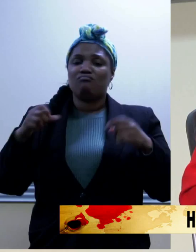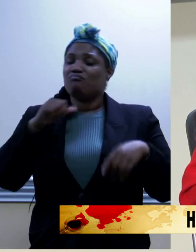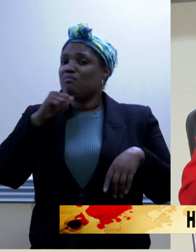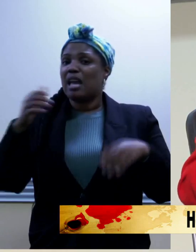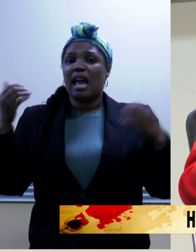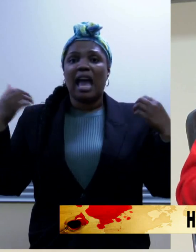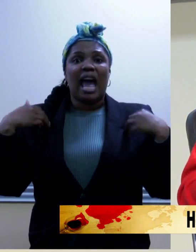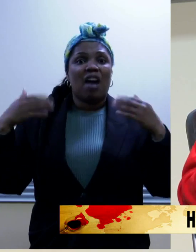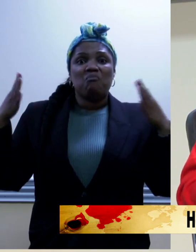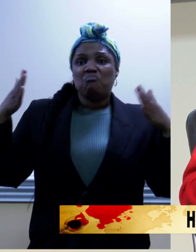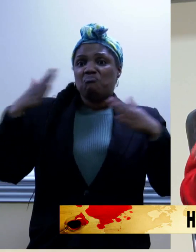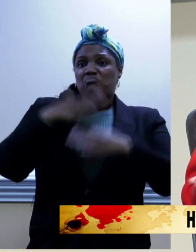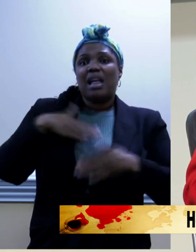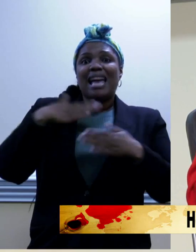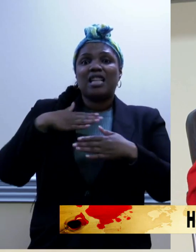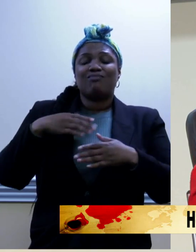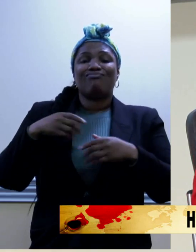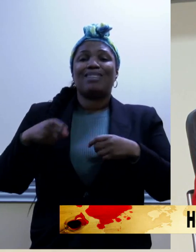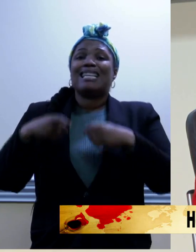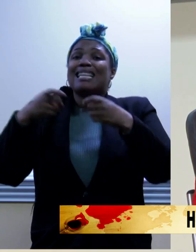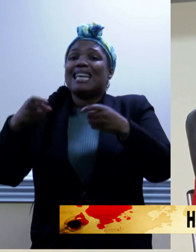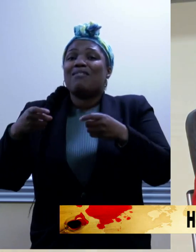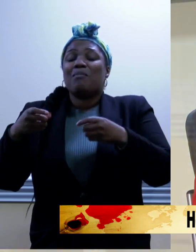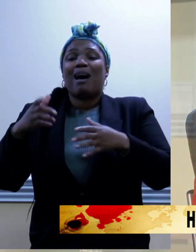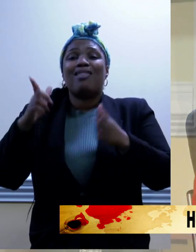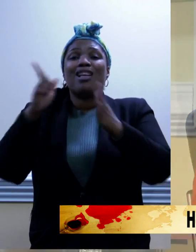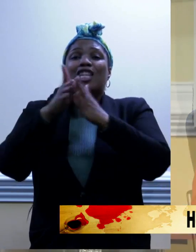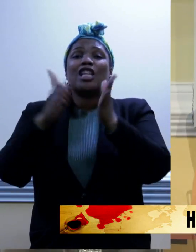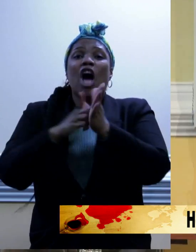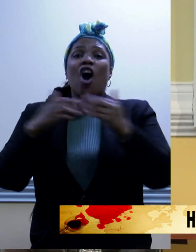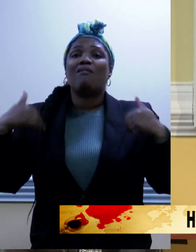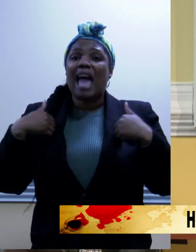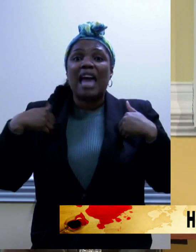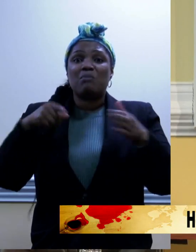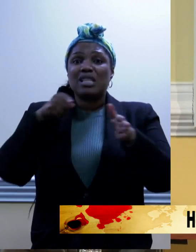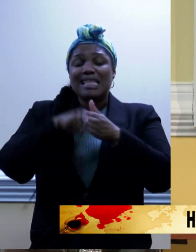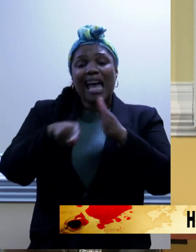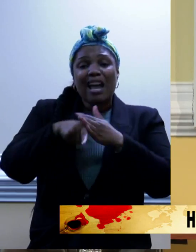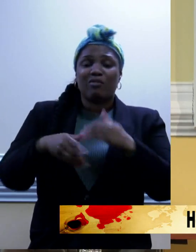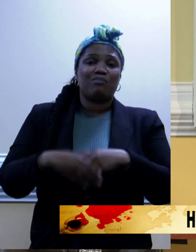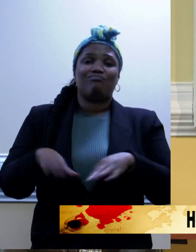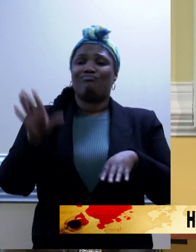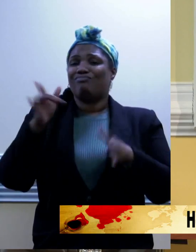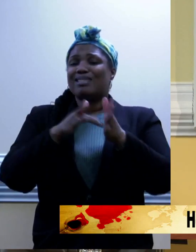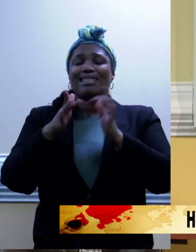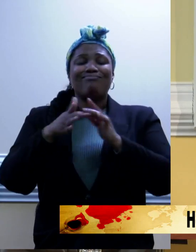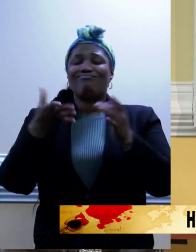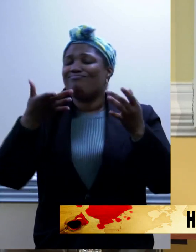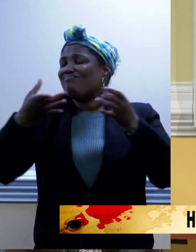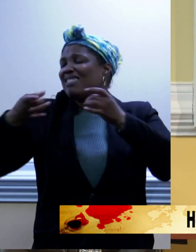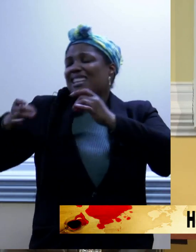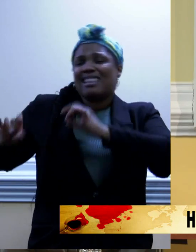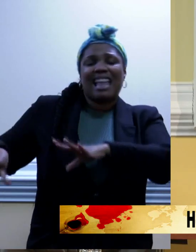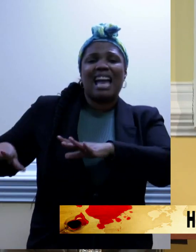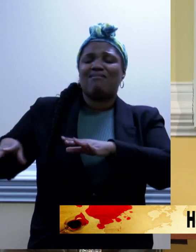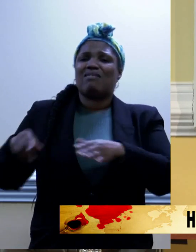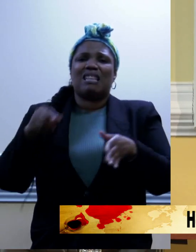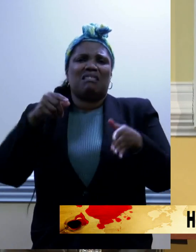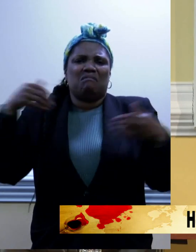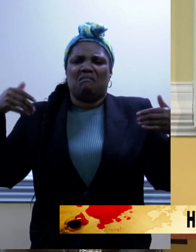therein, which are offered by the law. He said, you didn't have no pleasure therein because they're offered by the law. What law? The law of animal